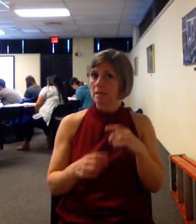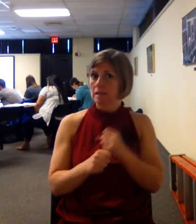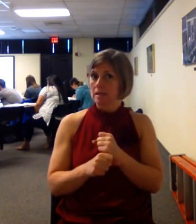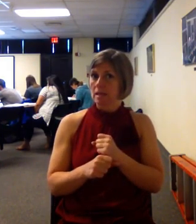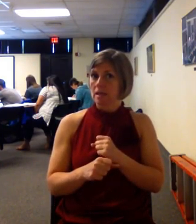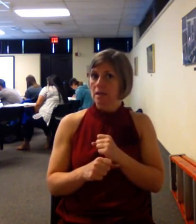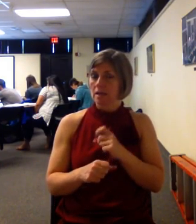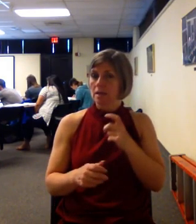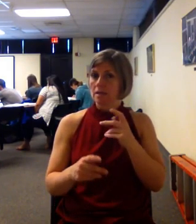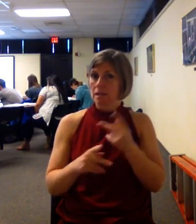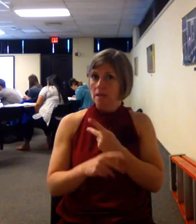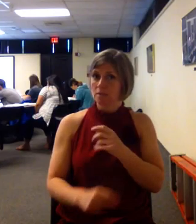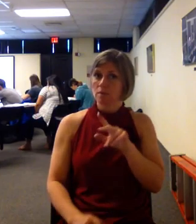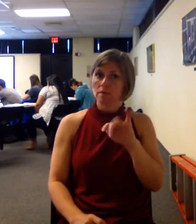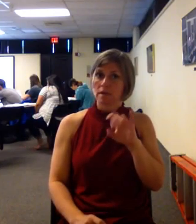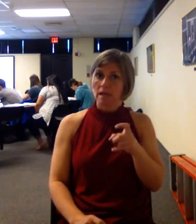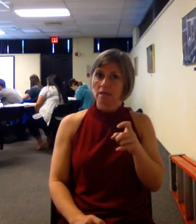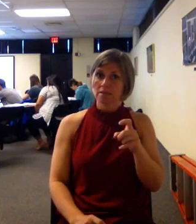minus your tax rate.